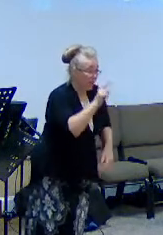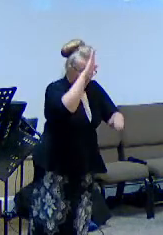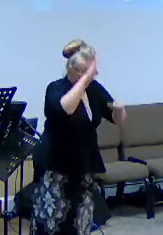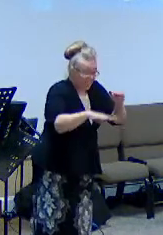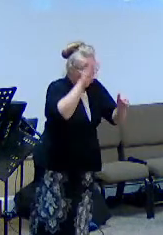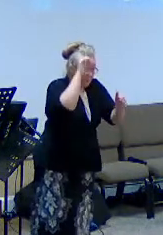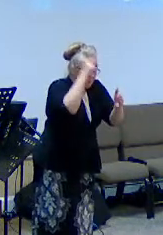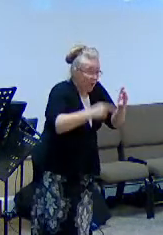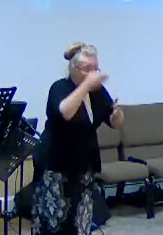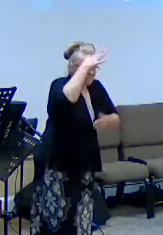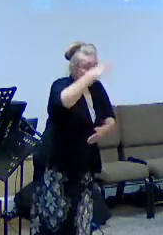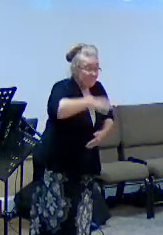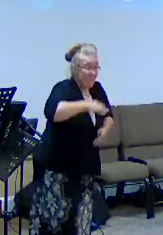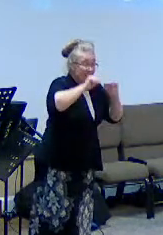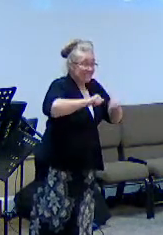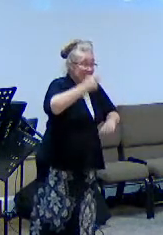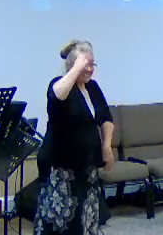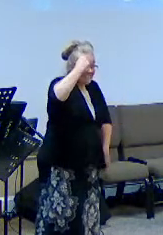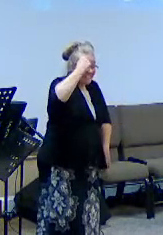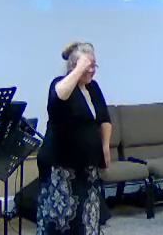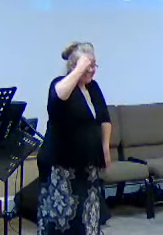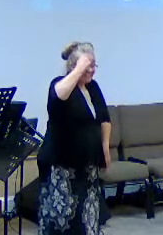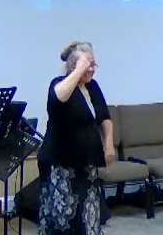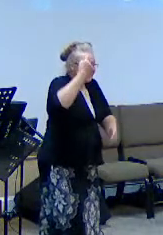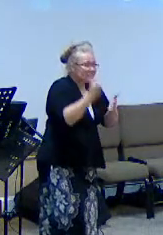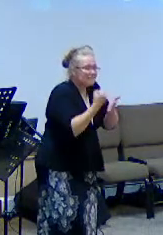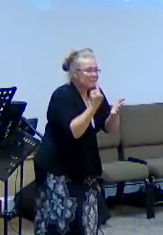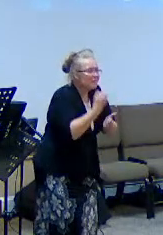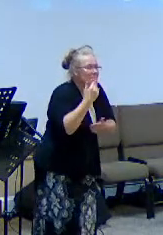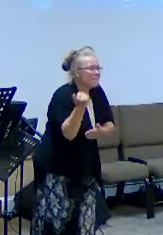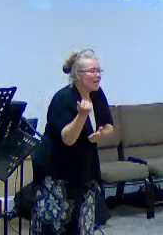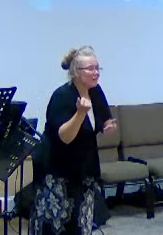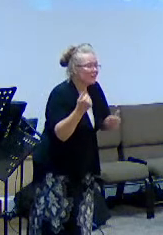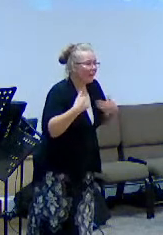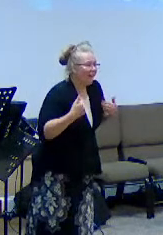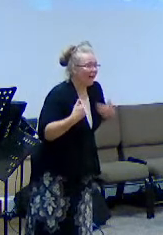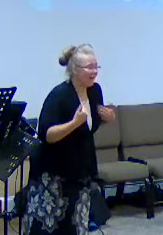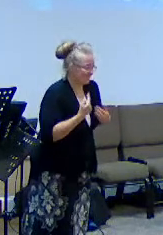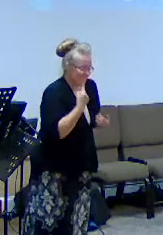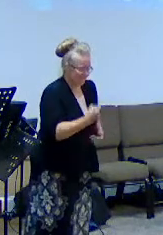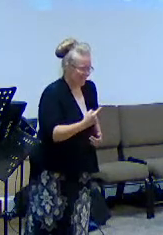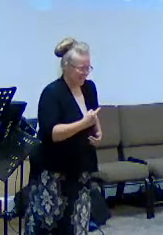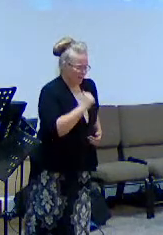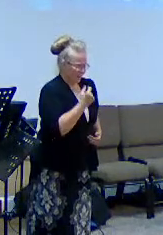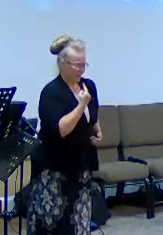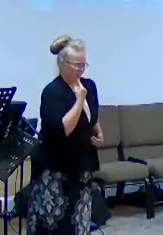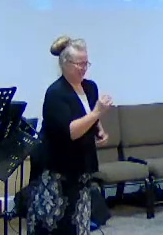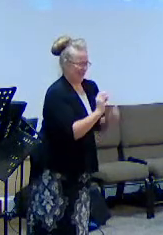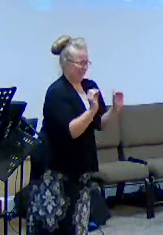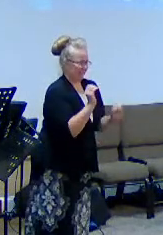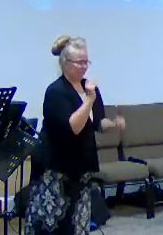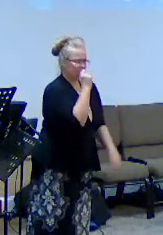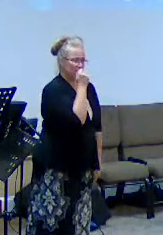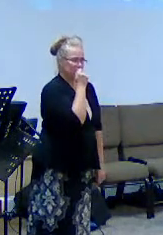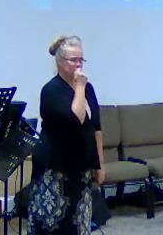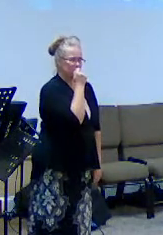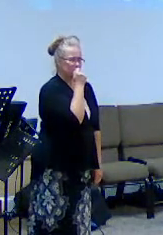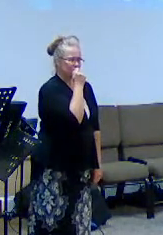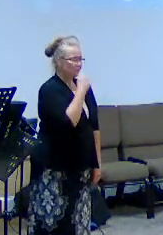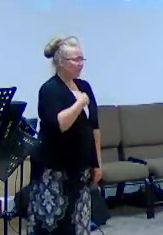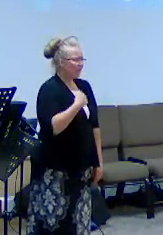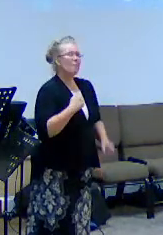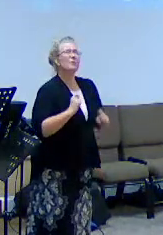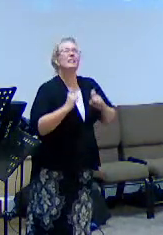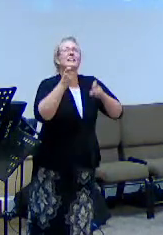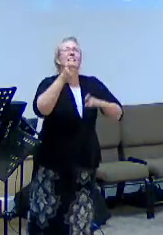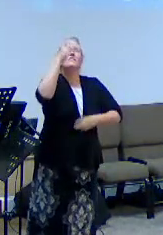what man can think. Sometimes it's better for us to have our, amen, say, hey, I'm not going to say anything for a while. Amen. I'm going to give